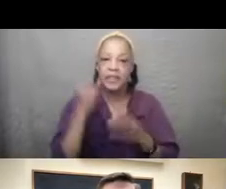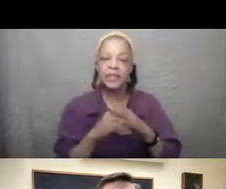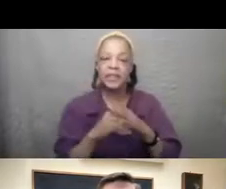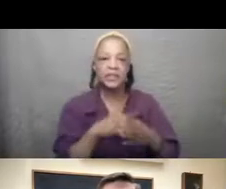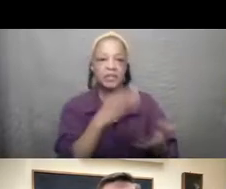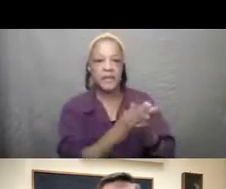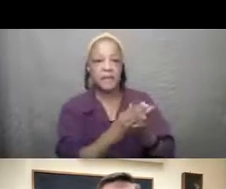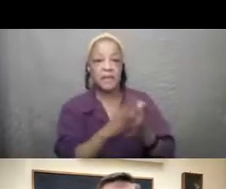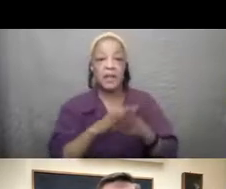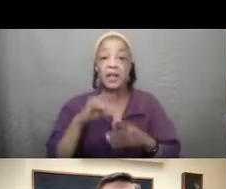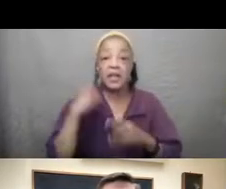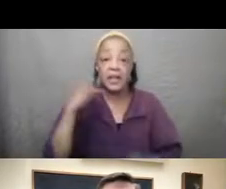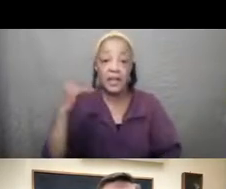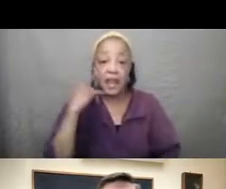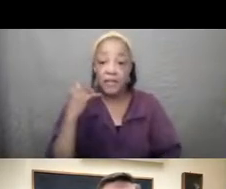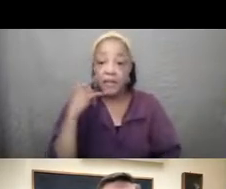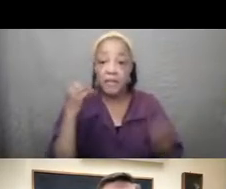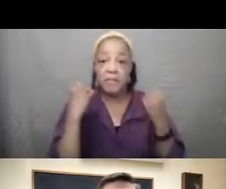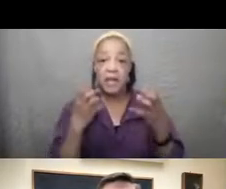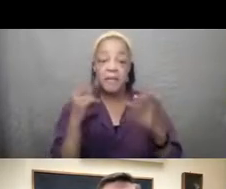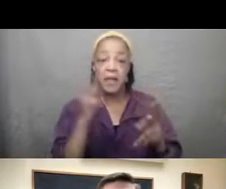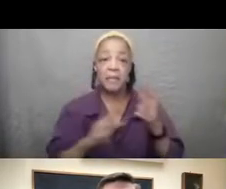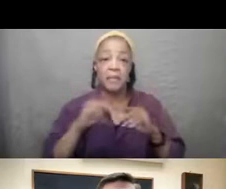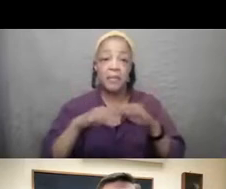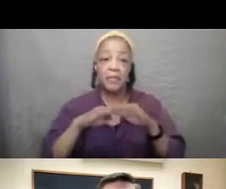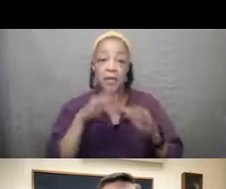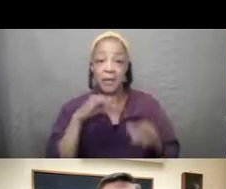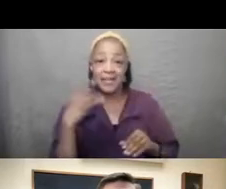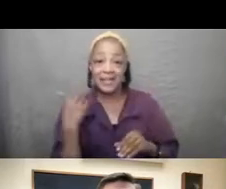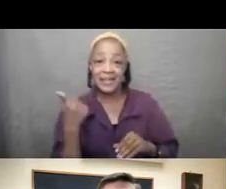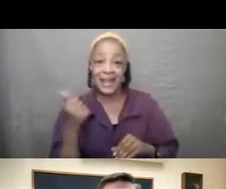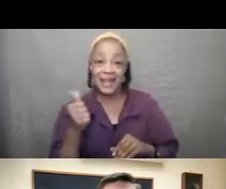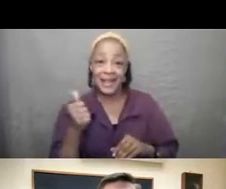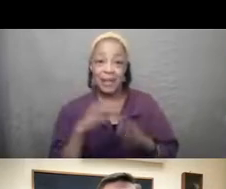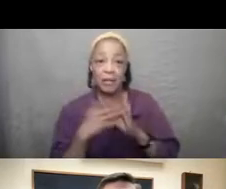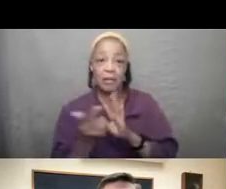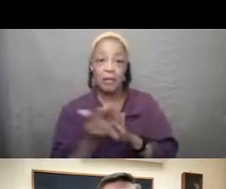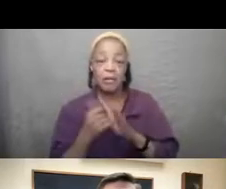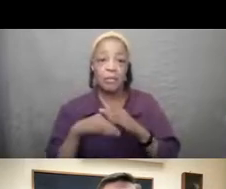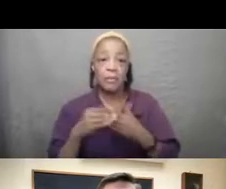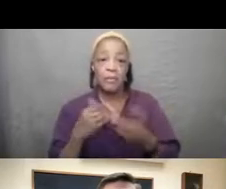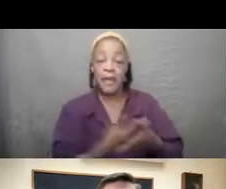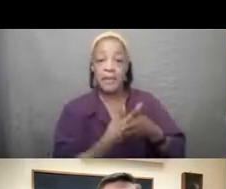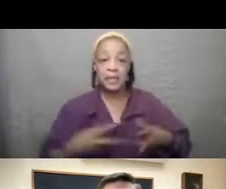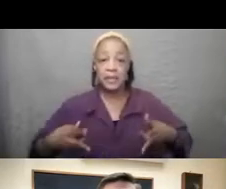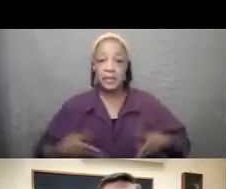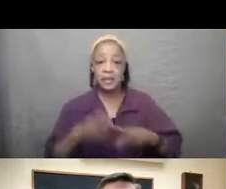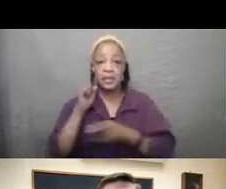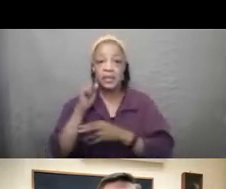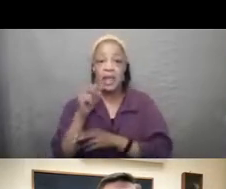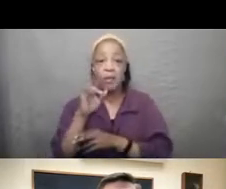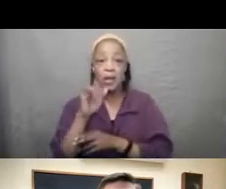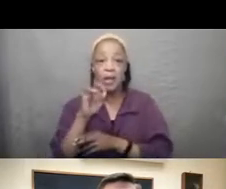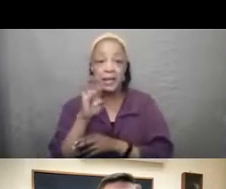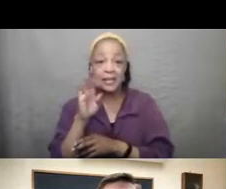forcibly sterilized, many as young as 10 years old. In the US South, it was disproportionately leveraged against Black people. In